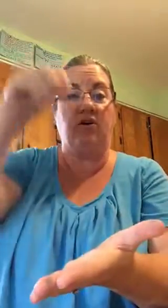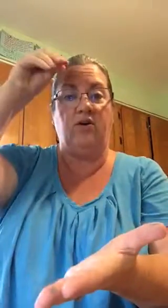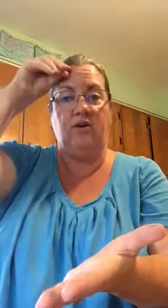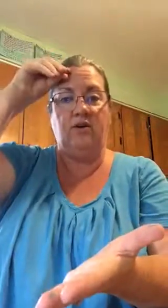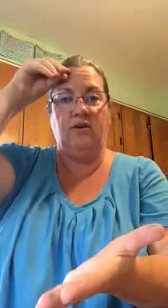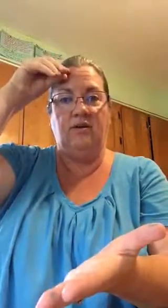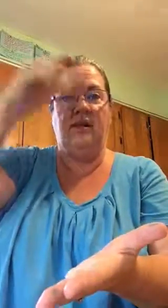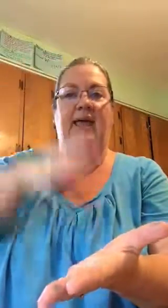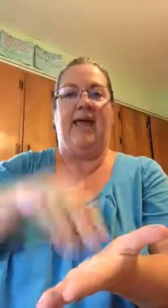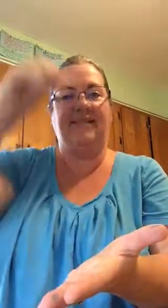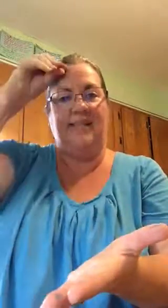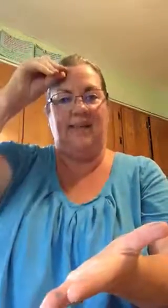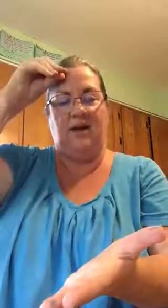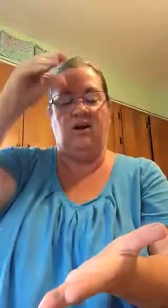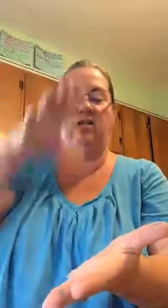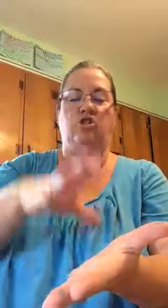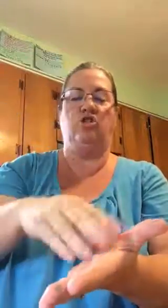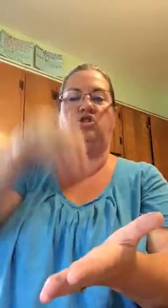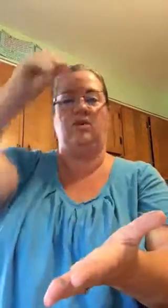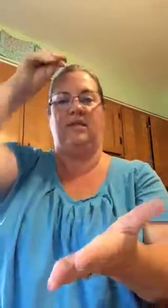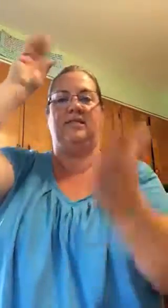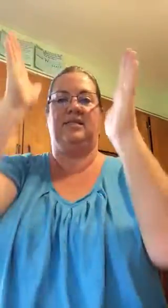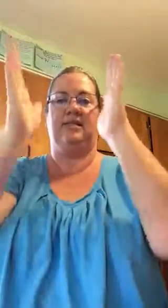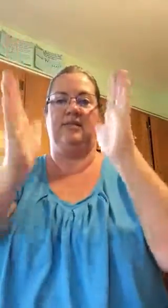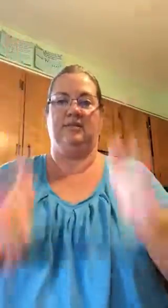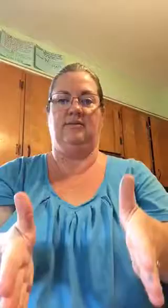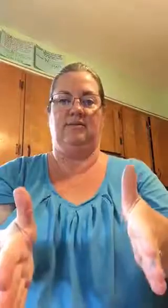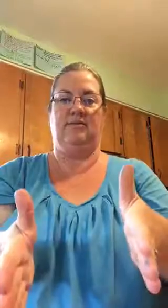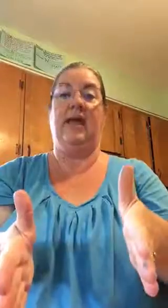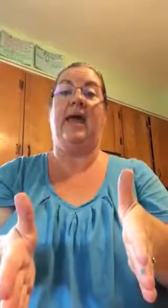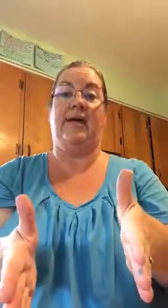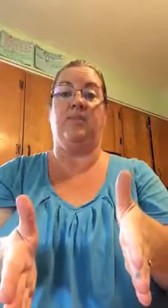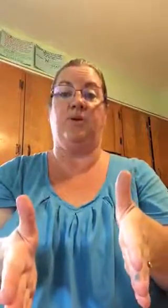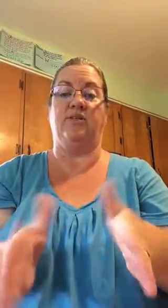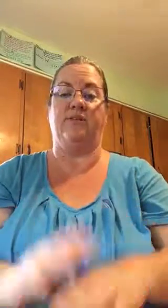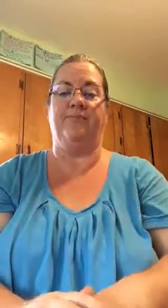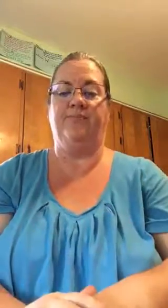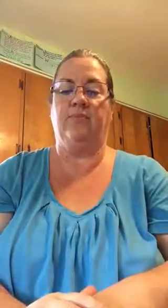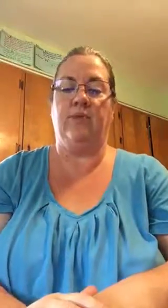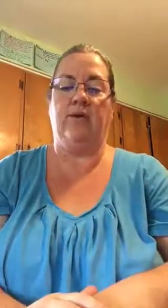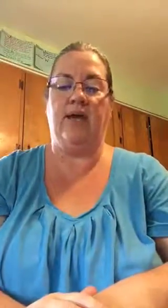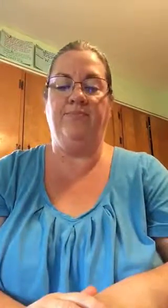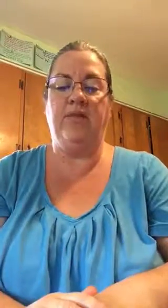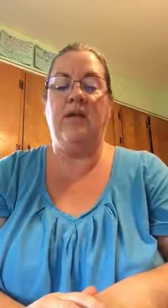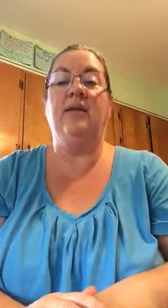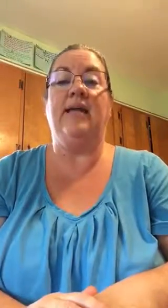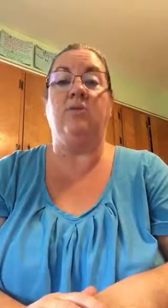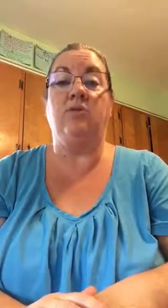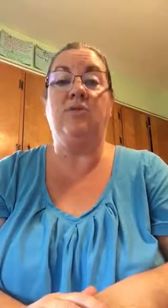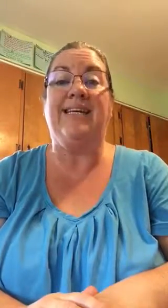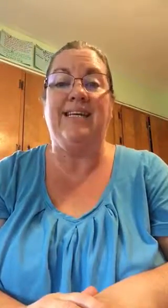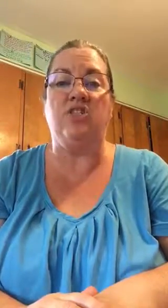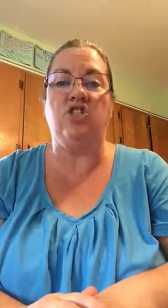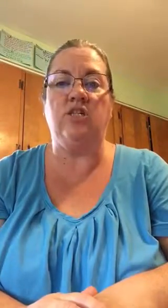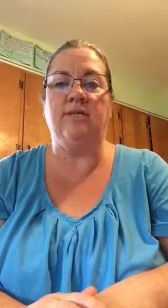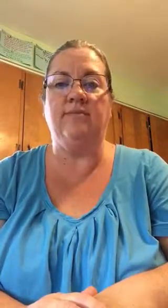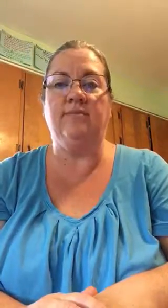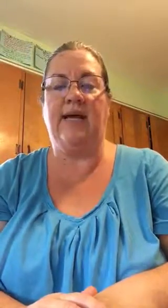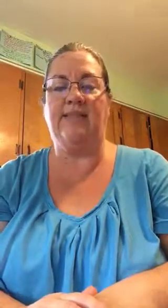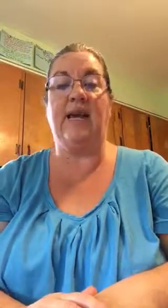learn ends it there. Student has the person. Okay, now to teach, as in